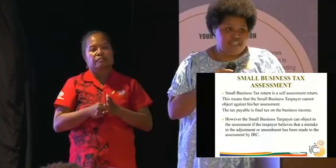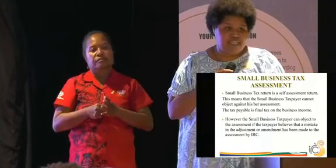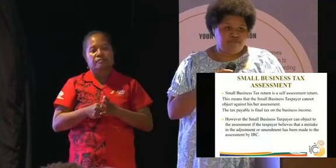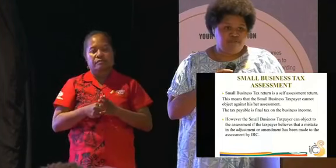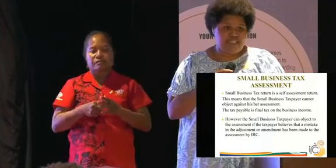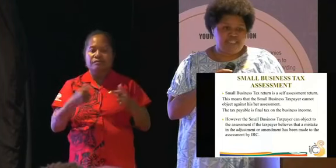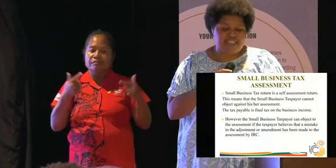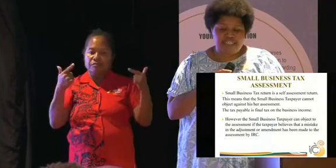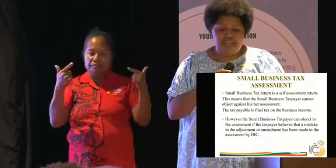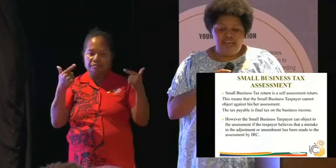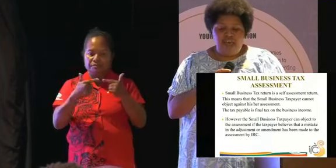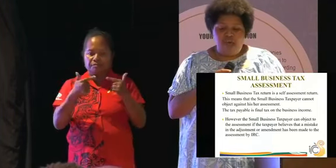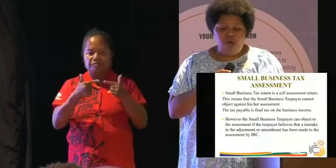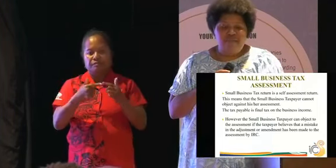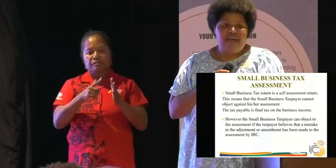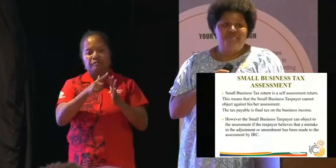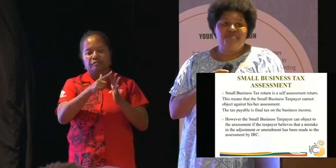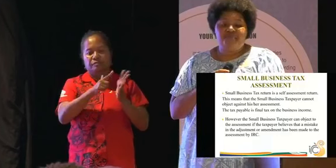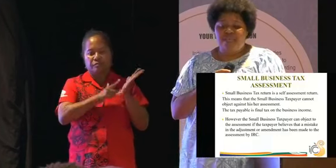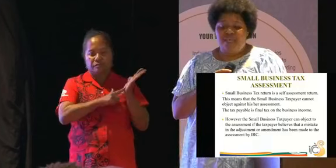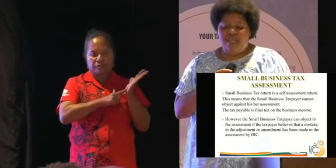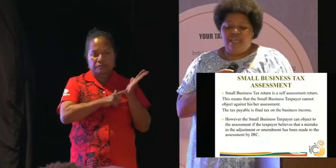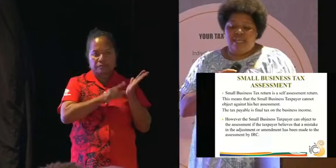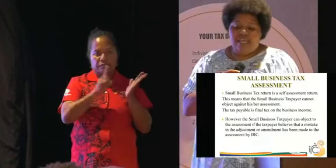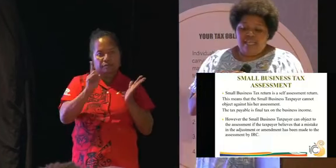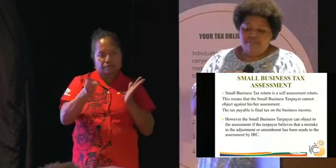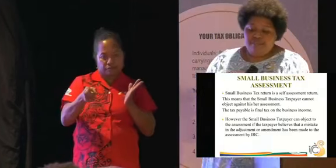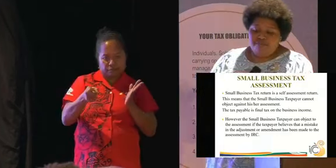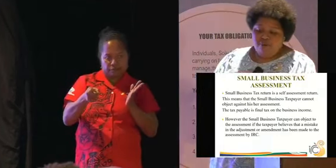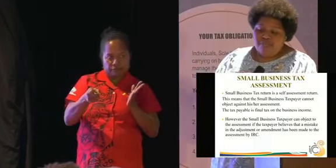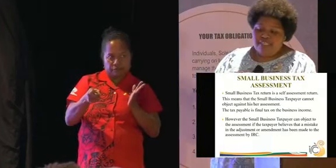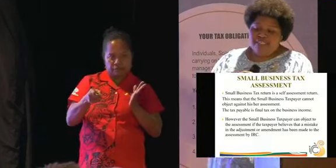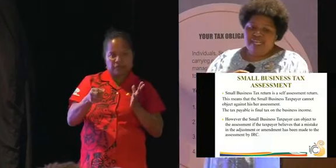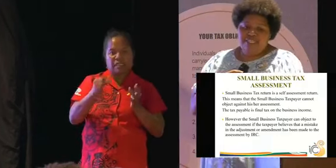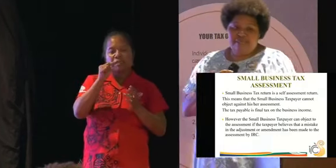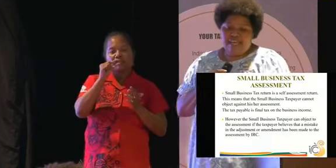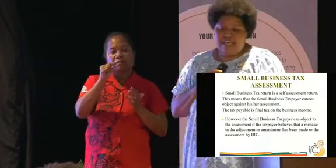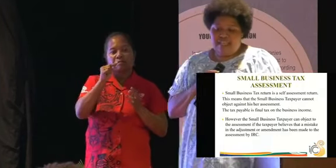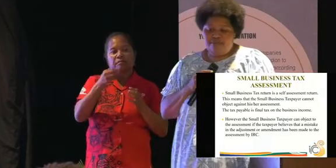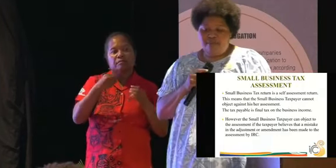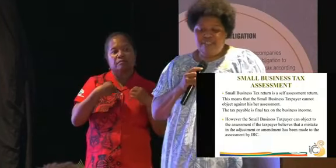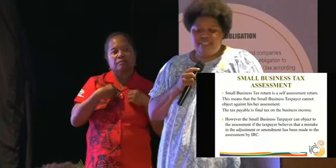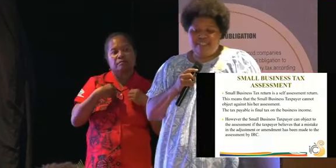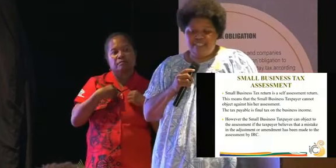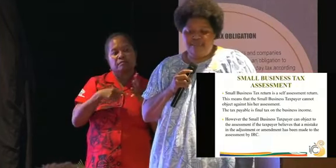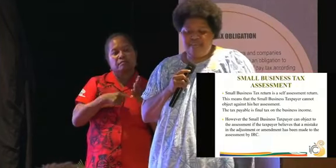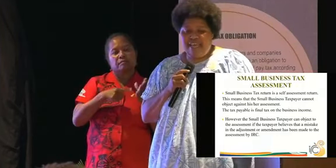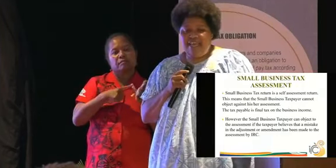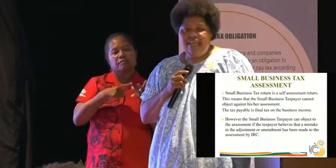for SBT, small business tax. However, if the small business taxpayer